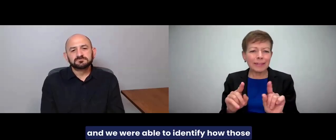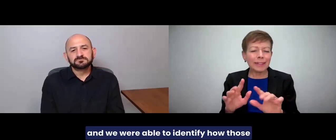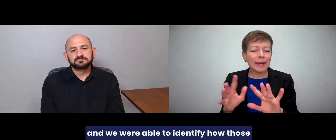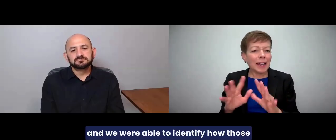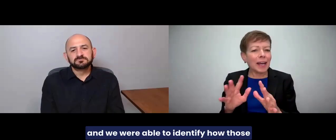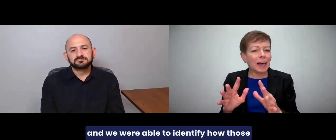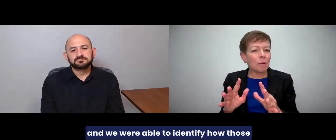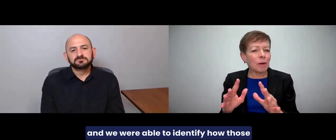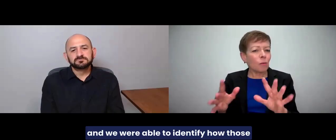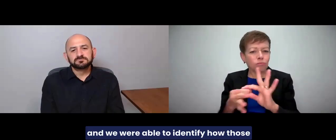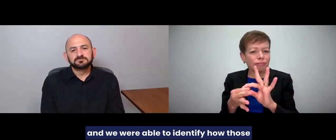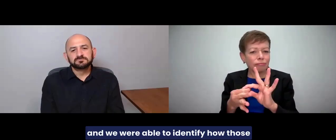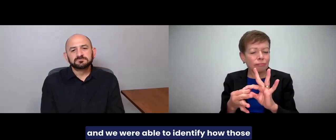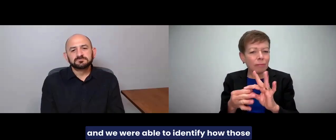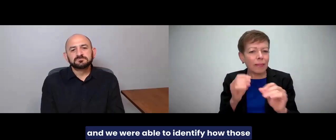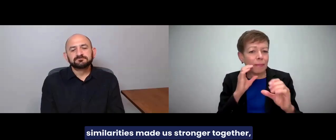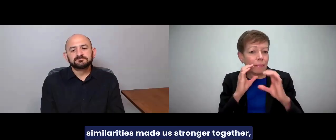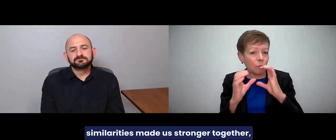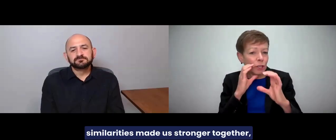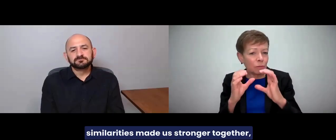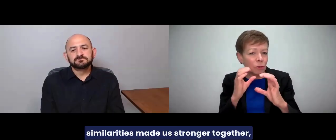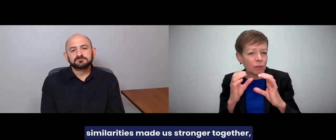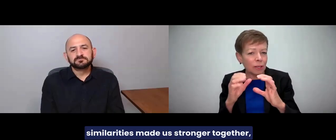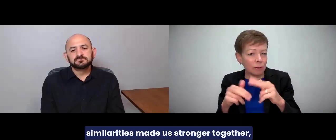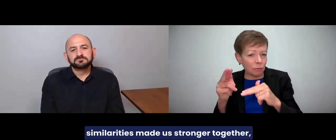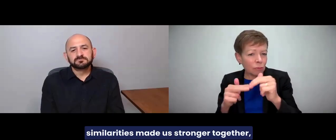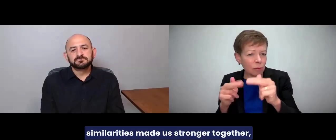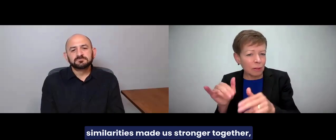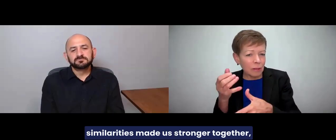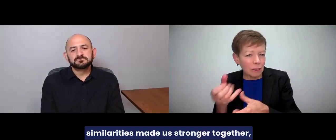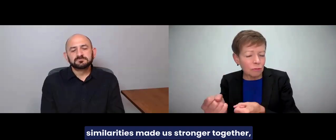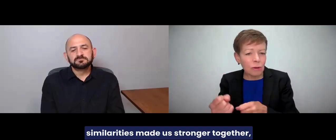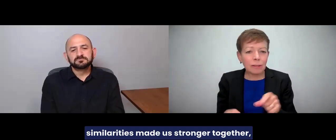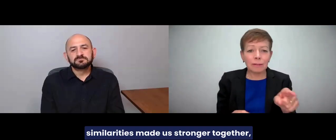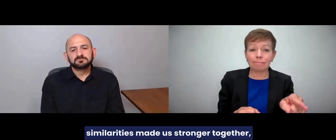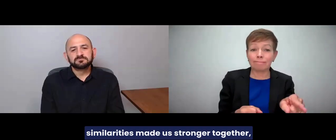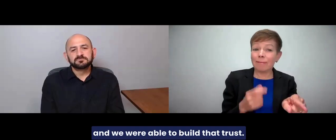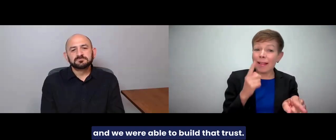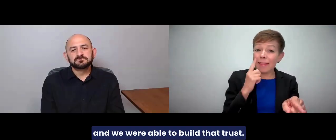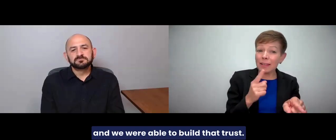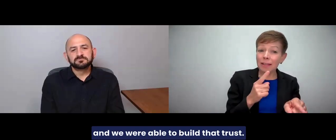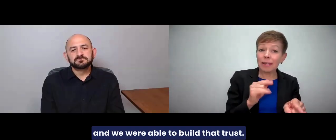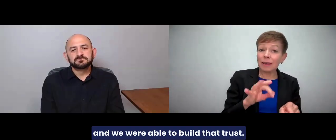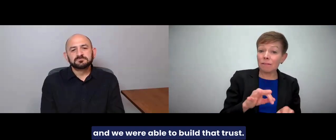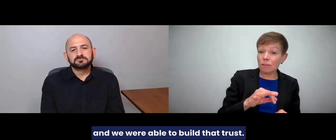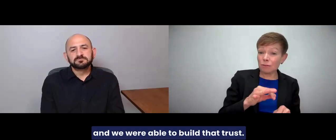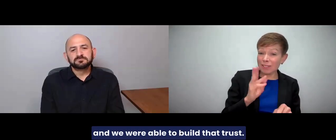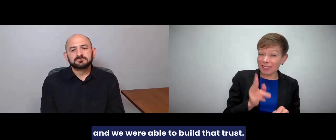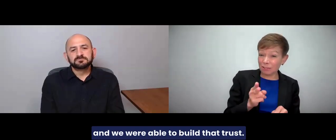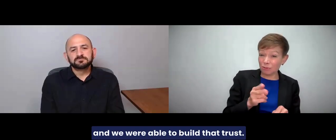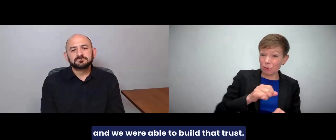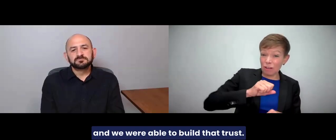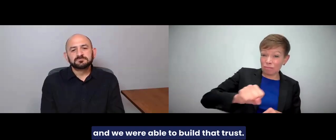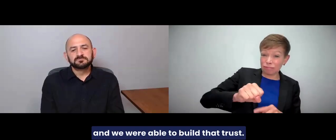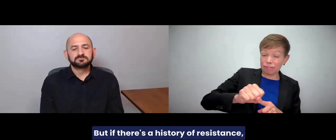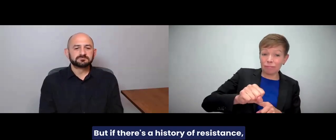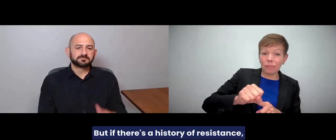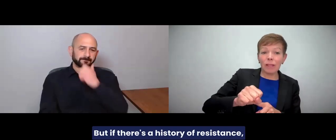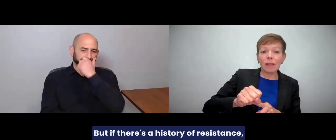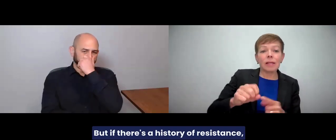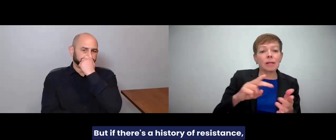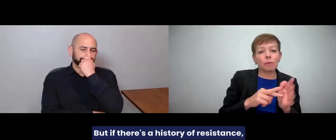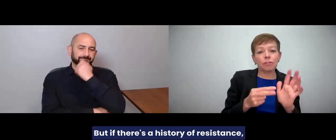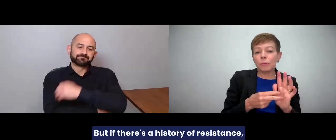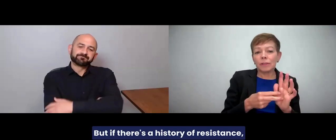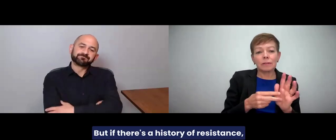were able to identify how those similarities made us stronger together, and we were able to build that trust. But